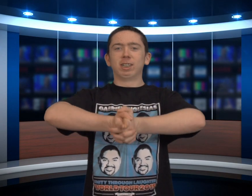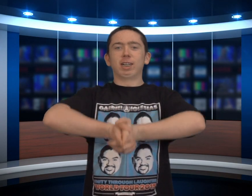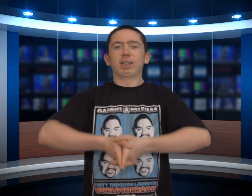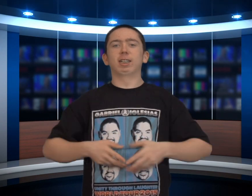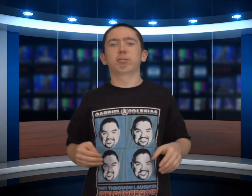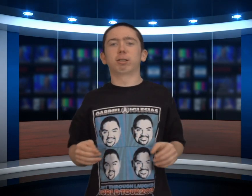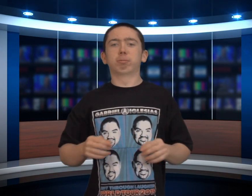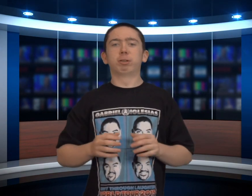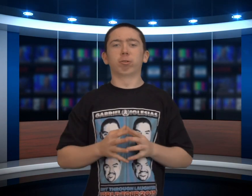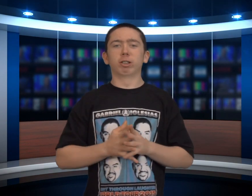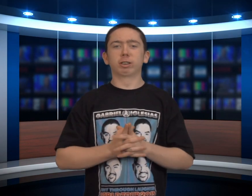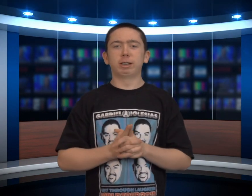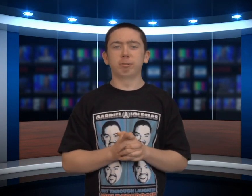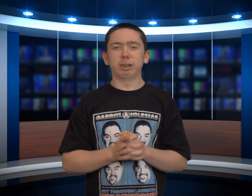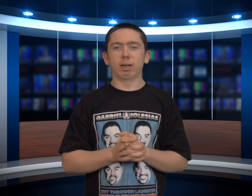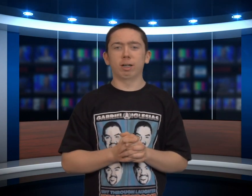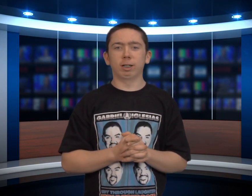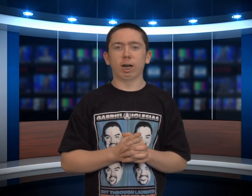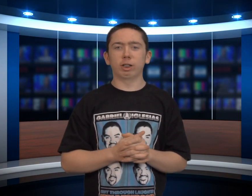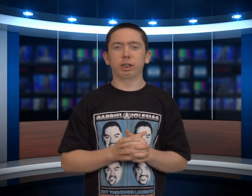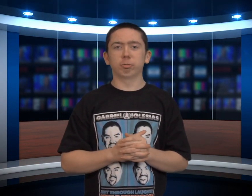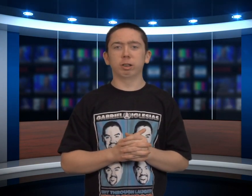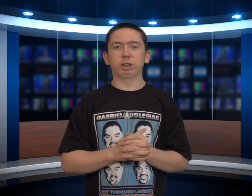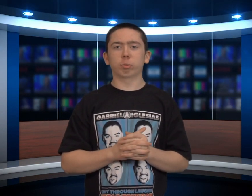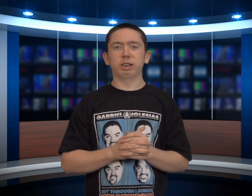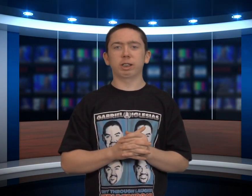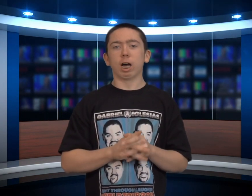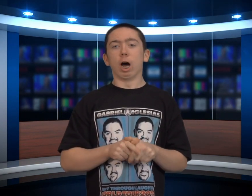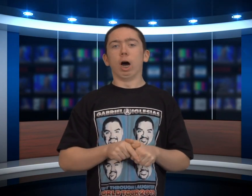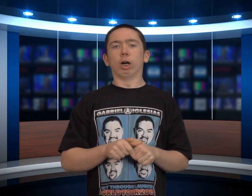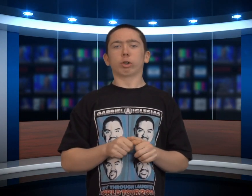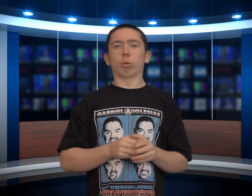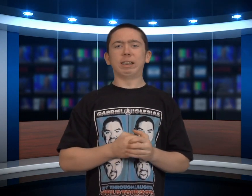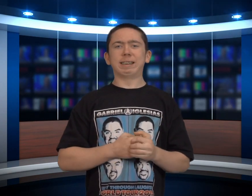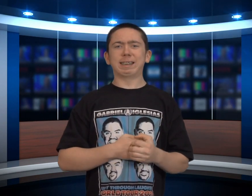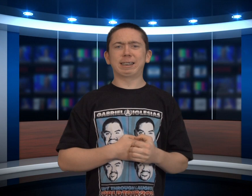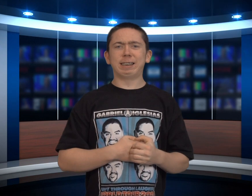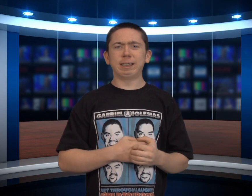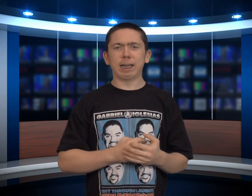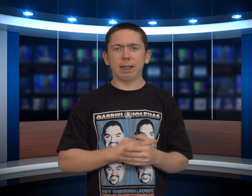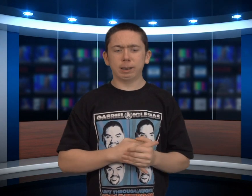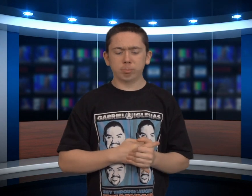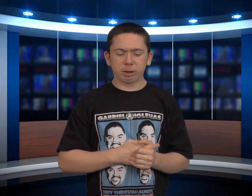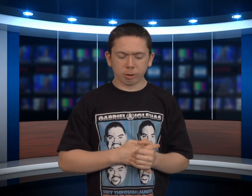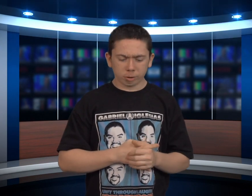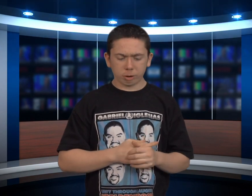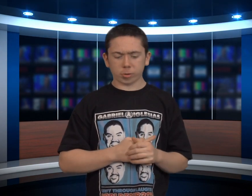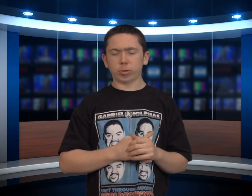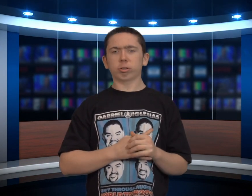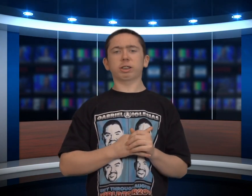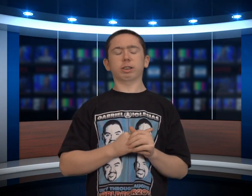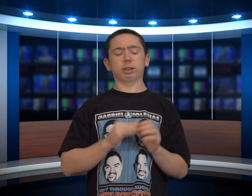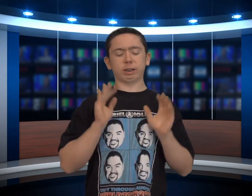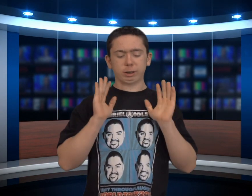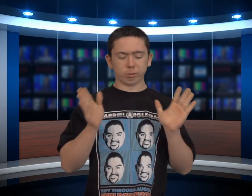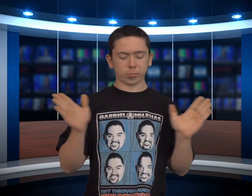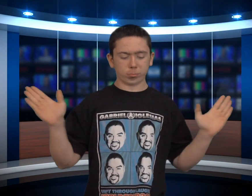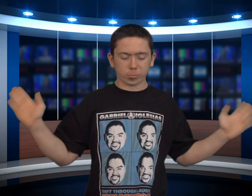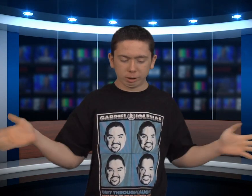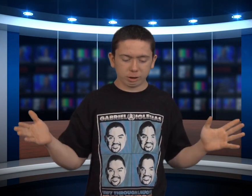Hi guys, welcome to Oriole TV on January 20th, 2016. I am Daryl, your host. Let's get right into